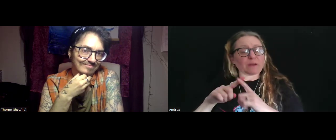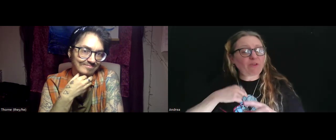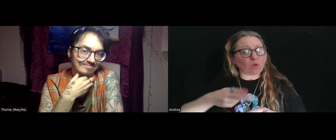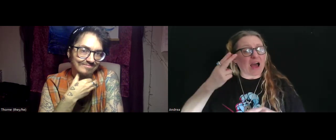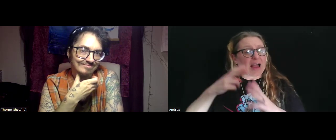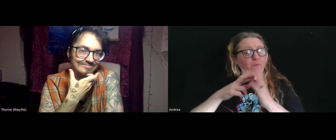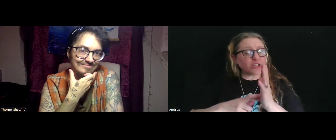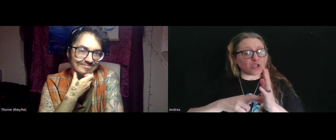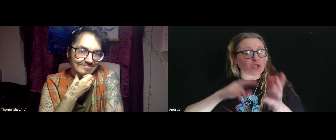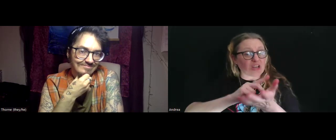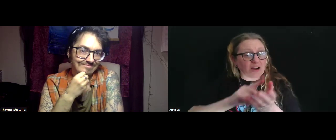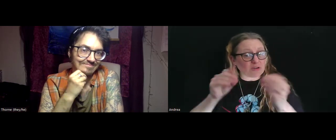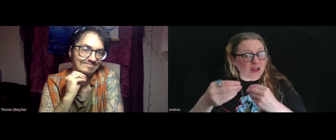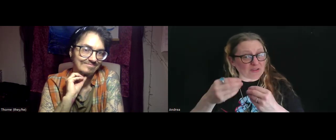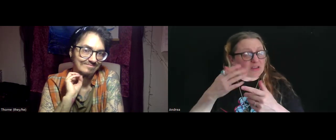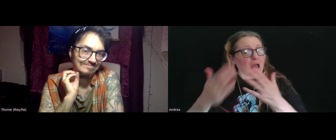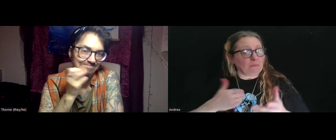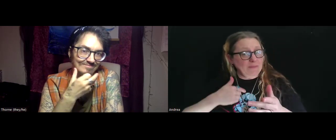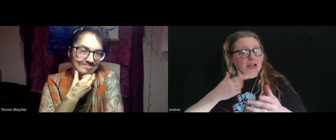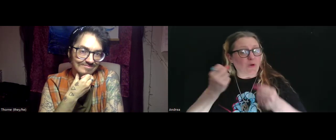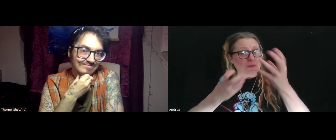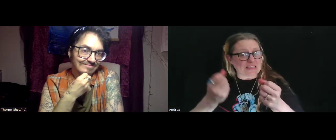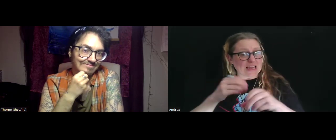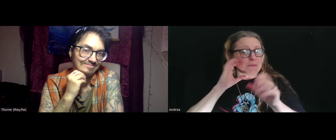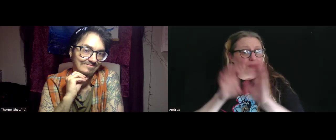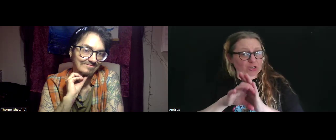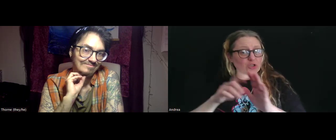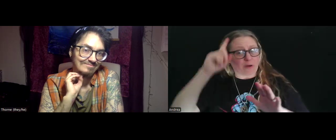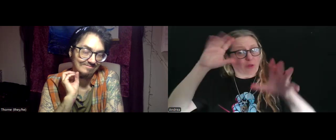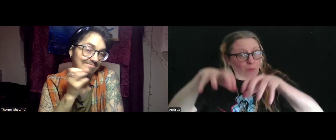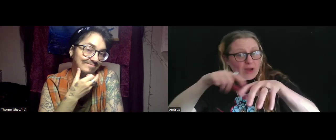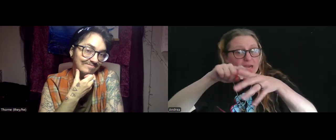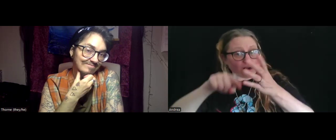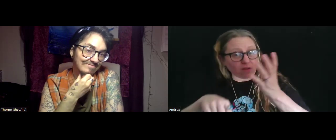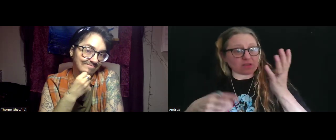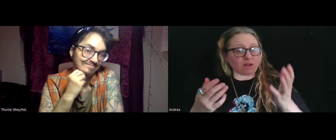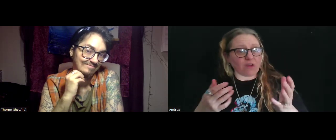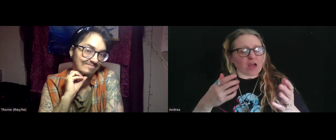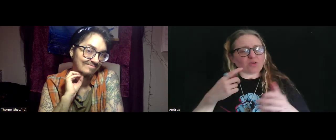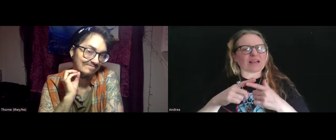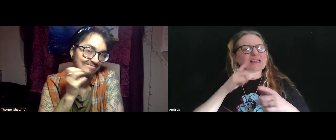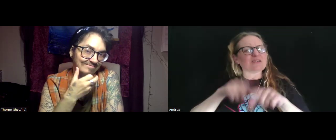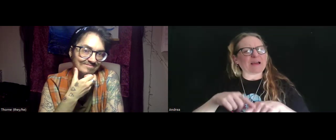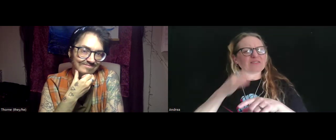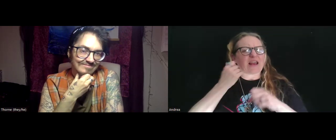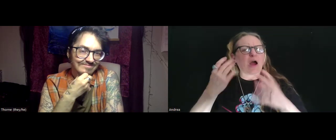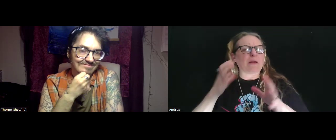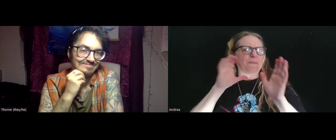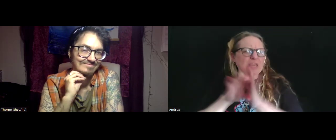if it was a high registered doctor's office, maybe I would be signing in pictures about the brain and all this stuff. So it kind of depends on how many pictures